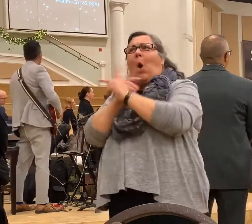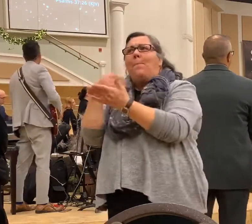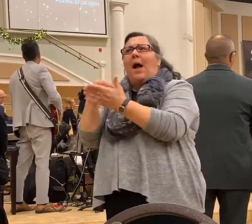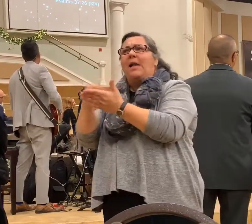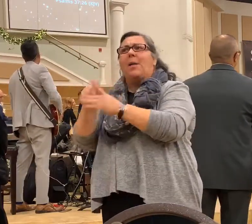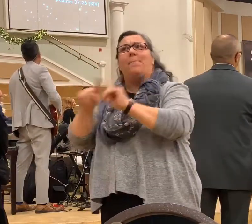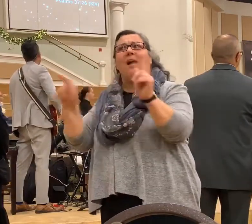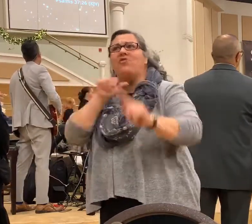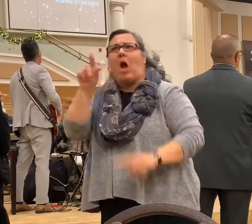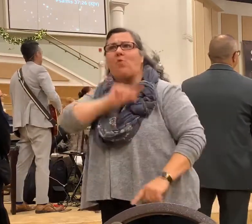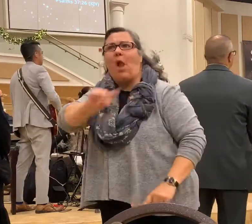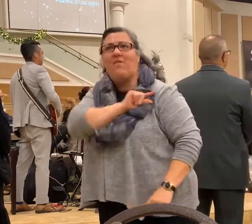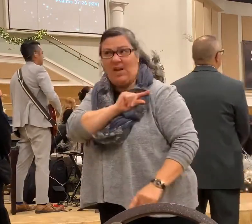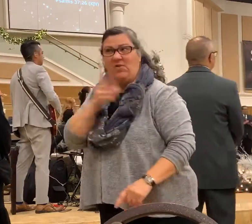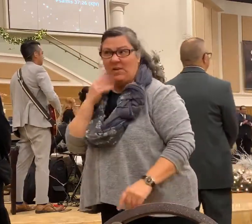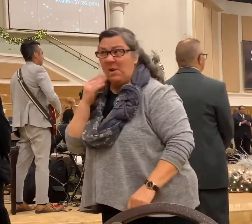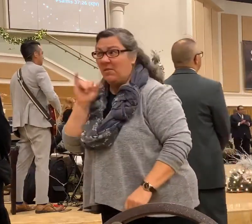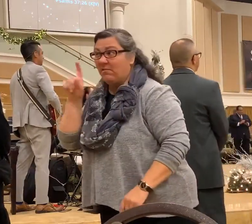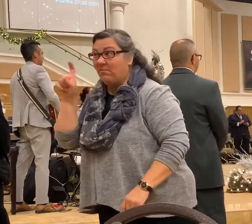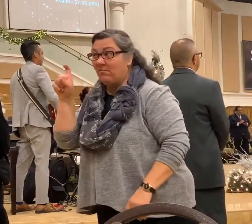qualify?